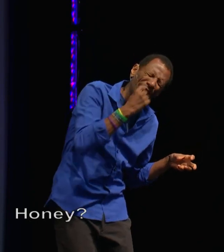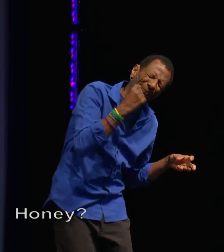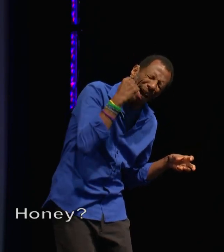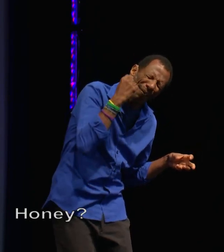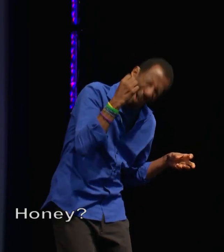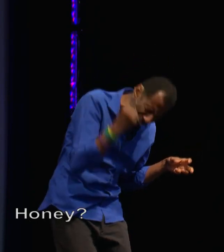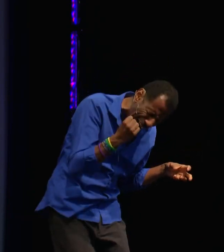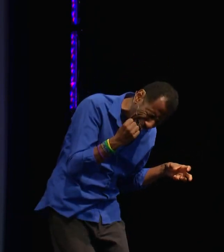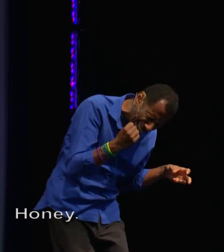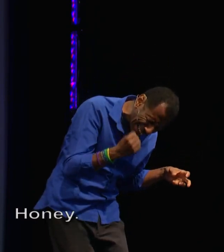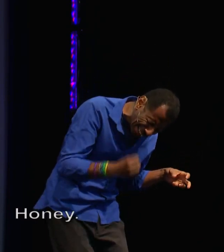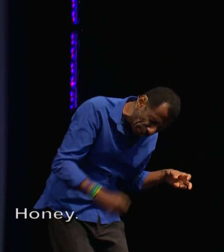dead. Ah!